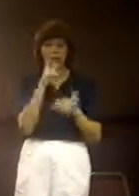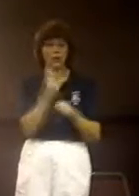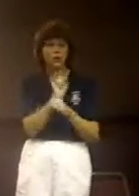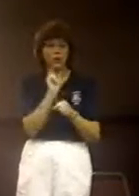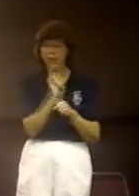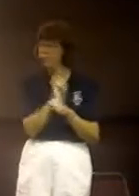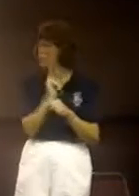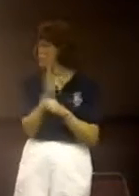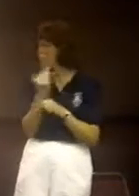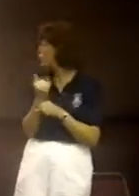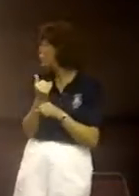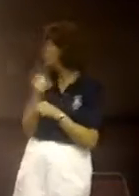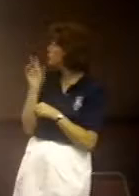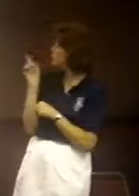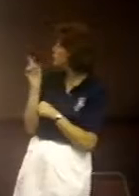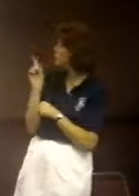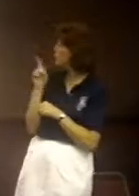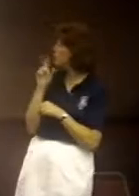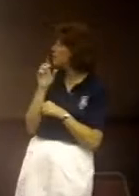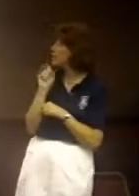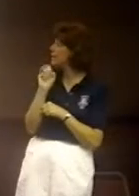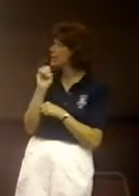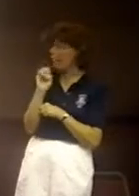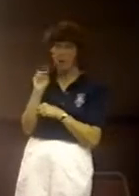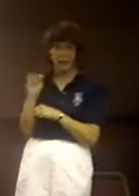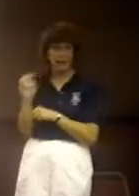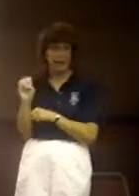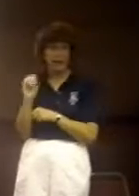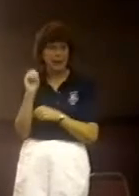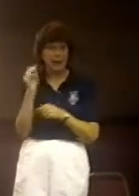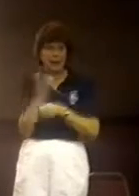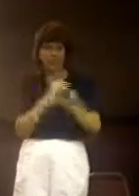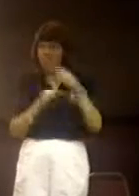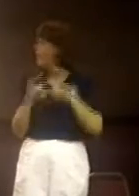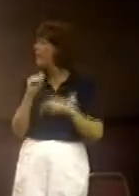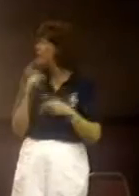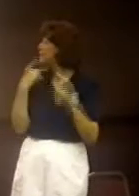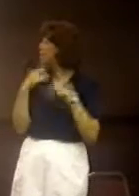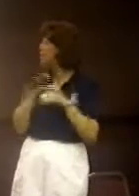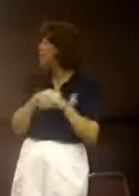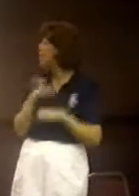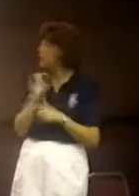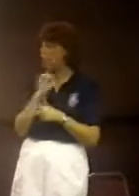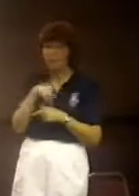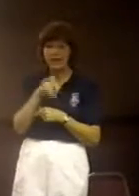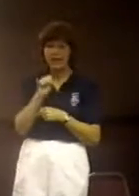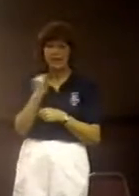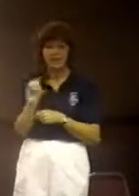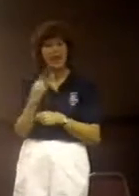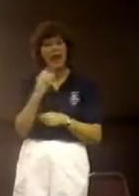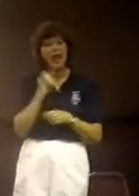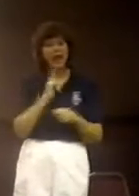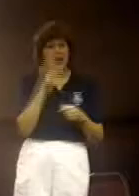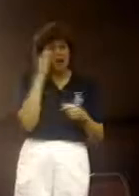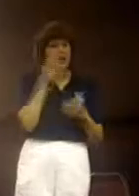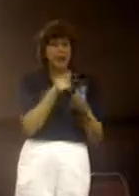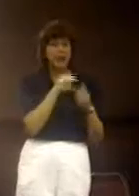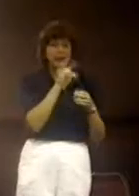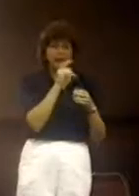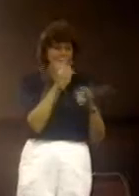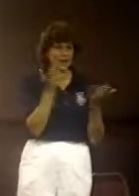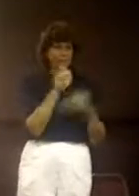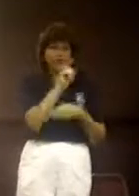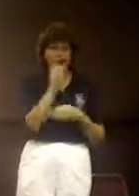English or PSE. Now, I've noticed in some of the work that I've read from Texas that you make a distinction